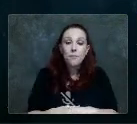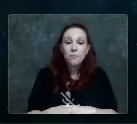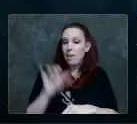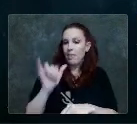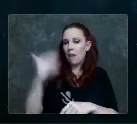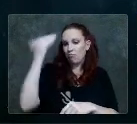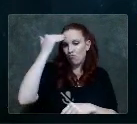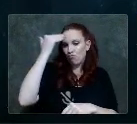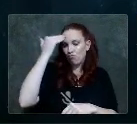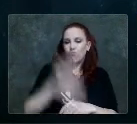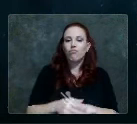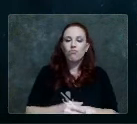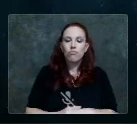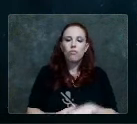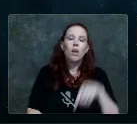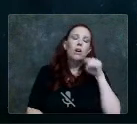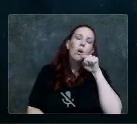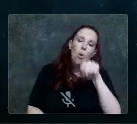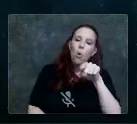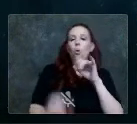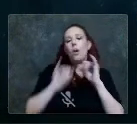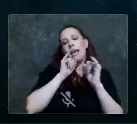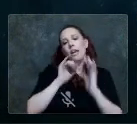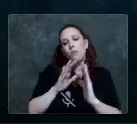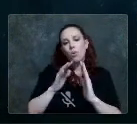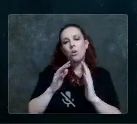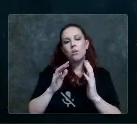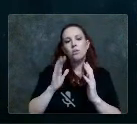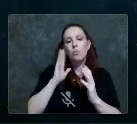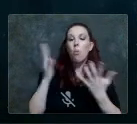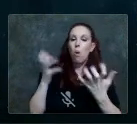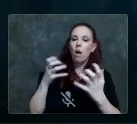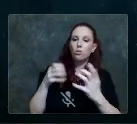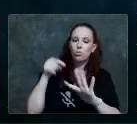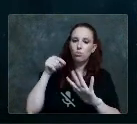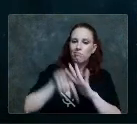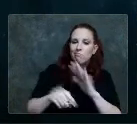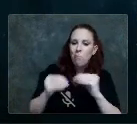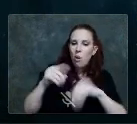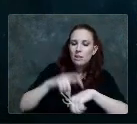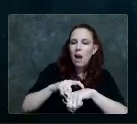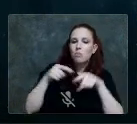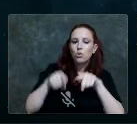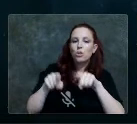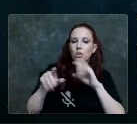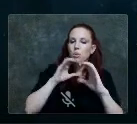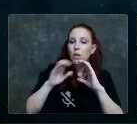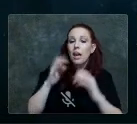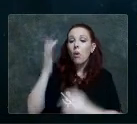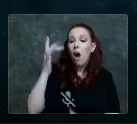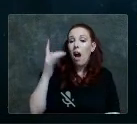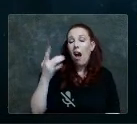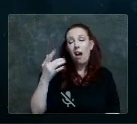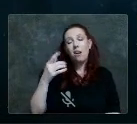to be aware of. Interviewers will want to spend time on communicate because one of the biggest way candidates basically